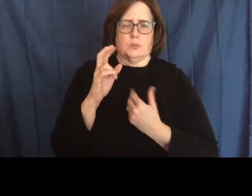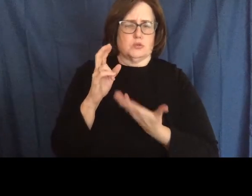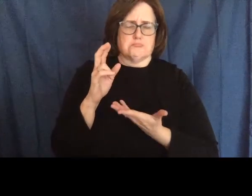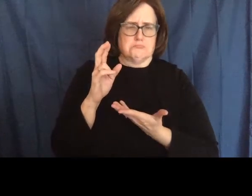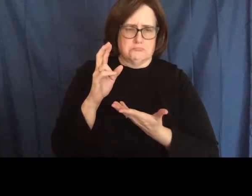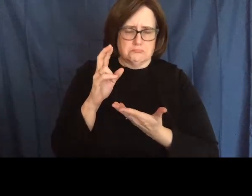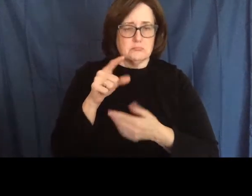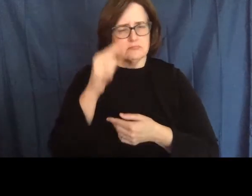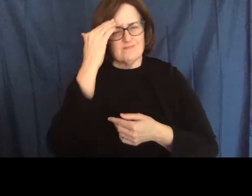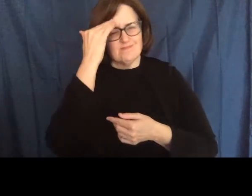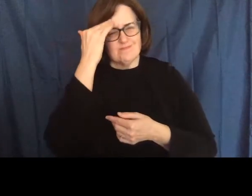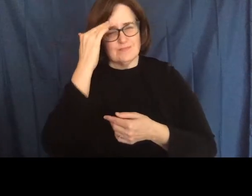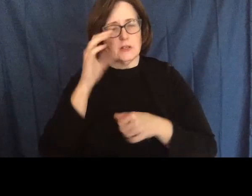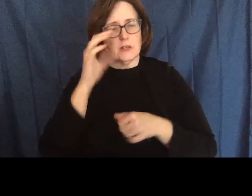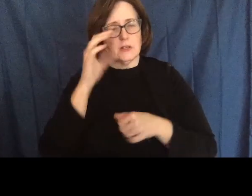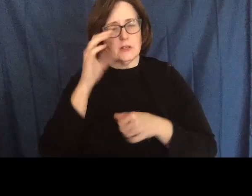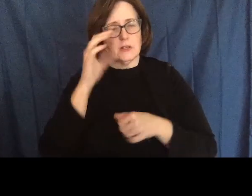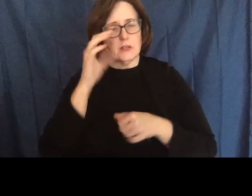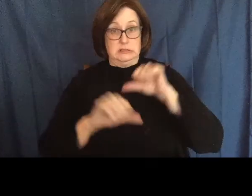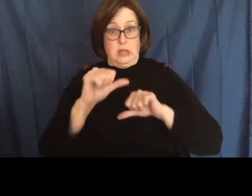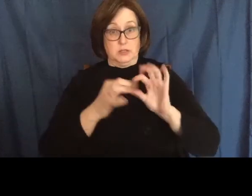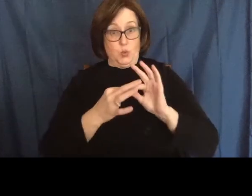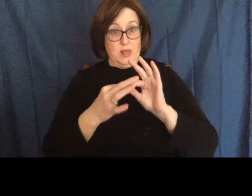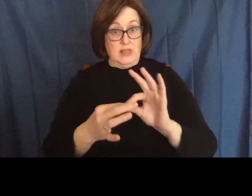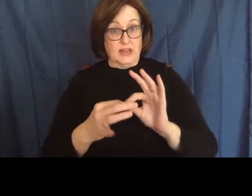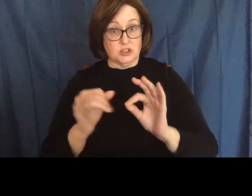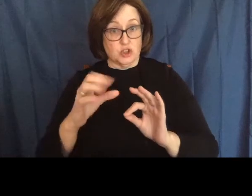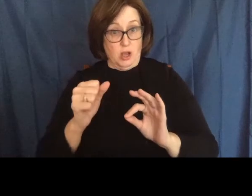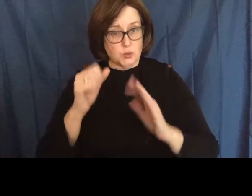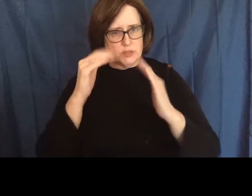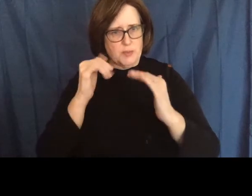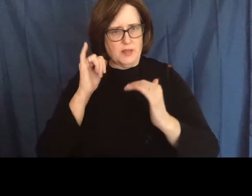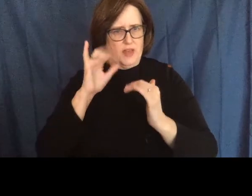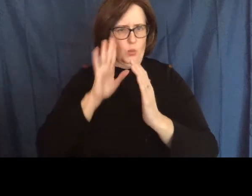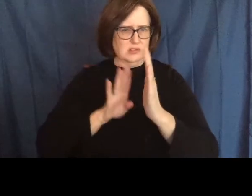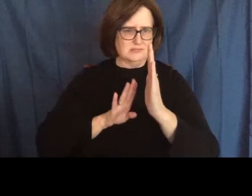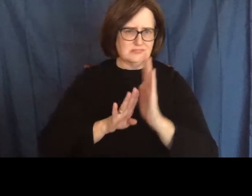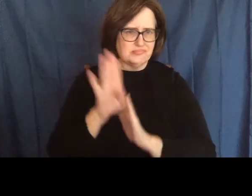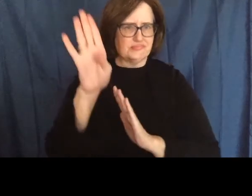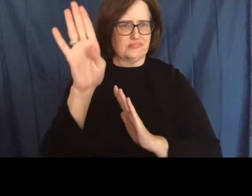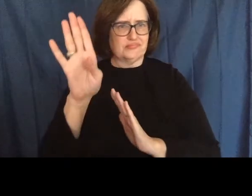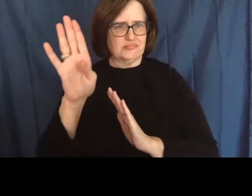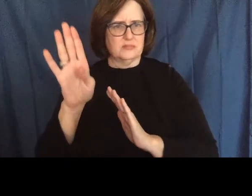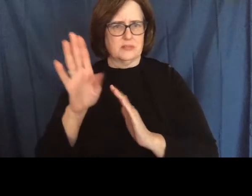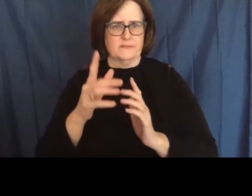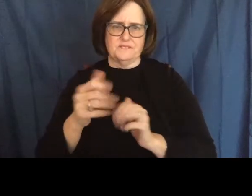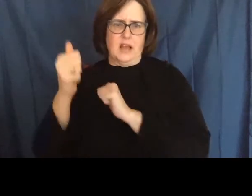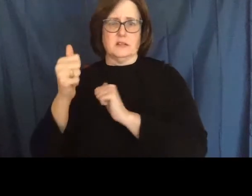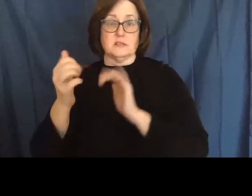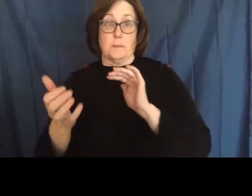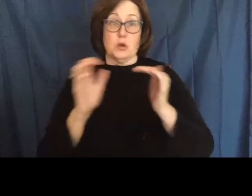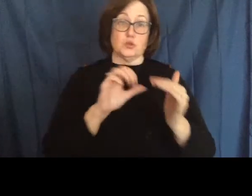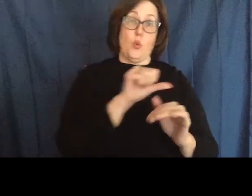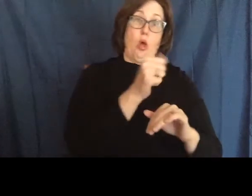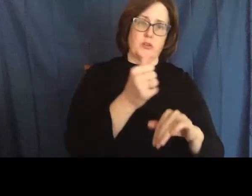science related jobs are really expected to grow more quickly than a lot of other industries over the next coming years.